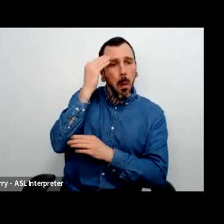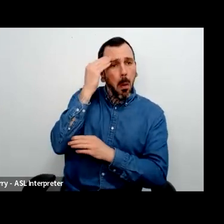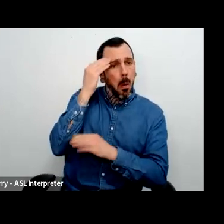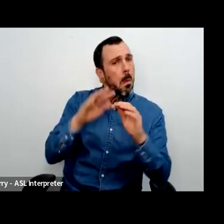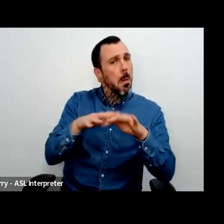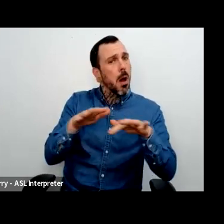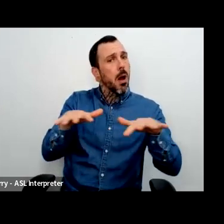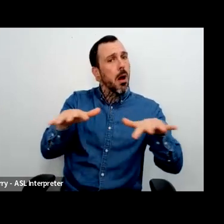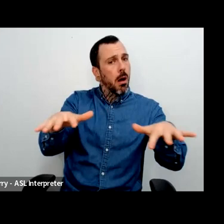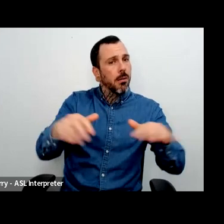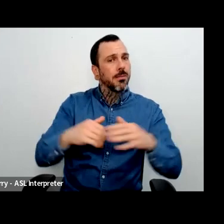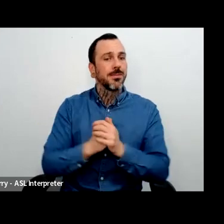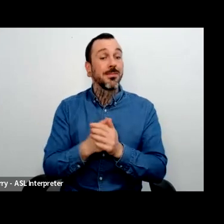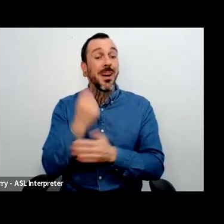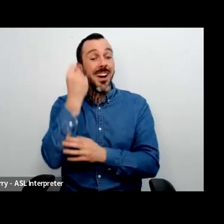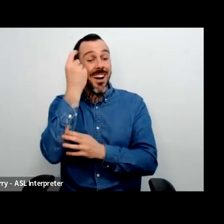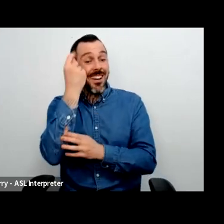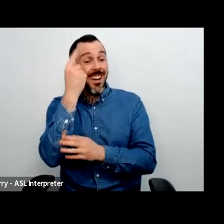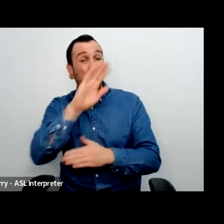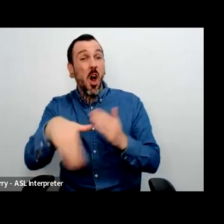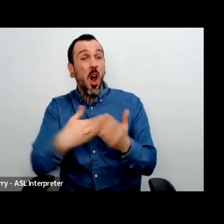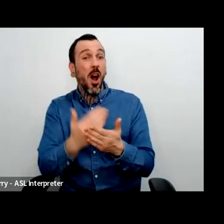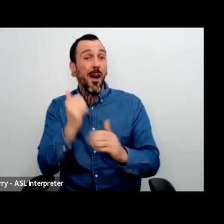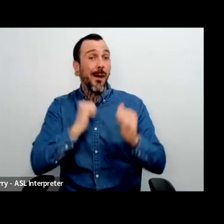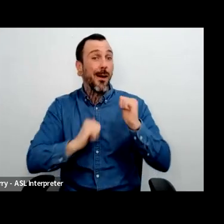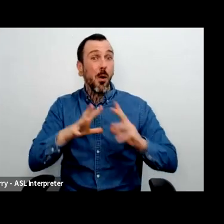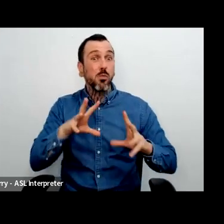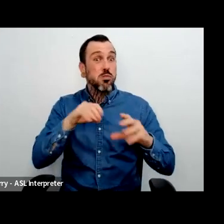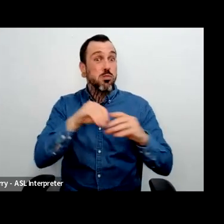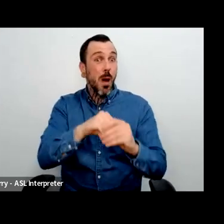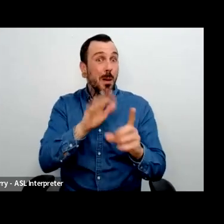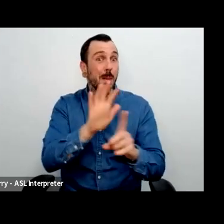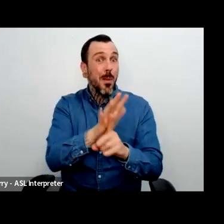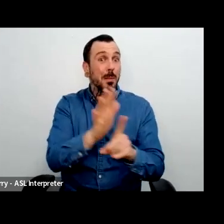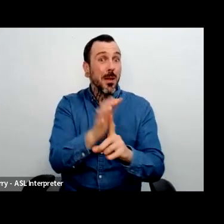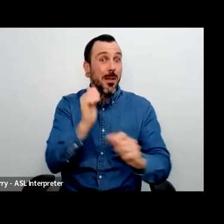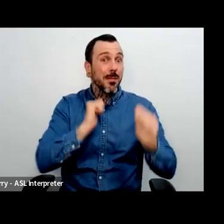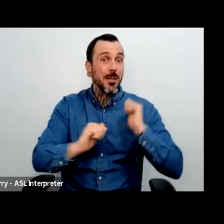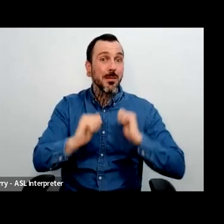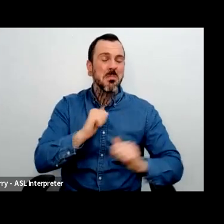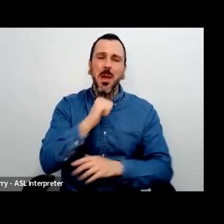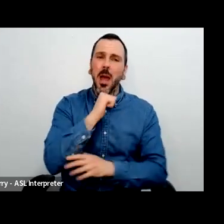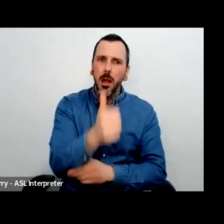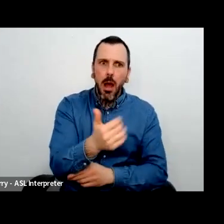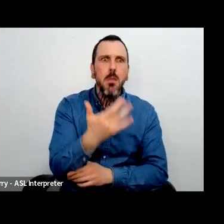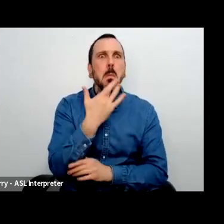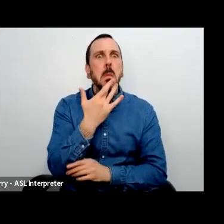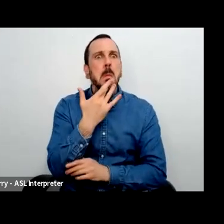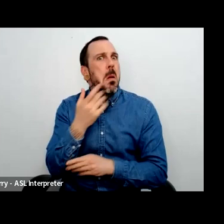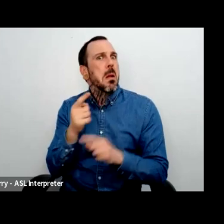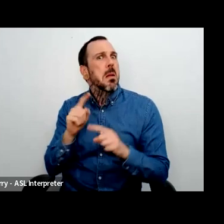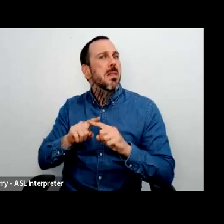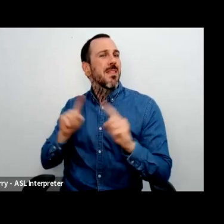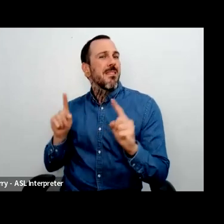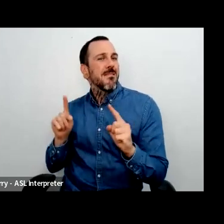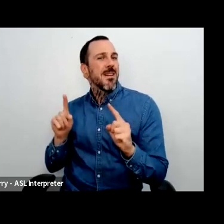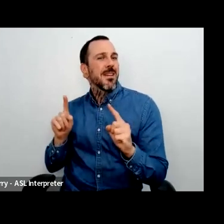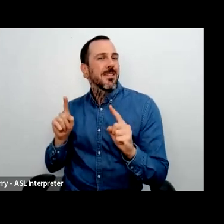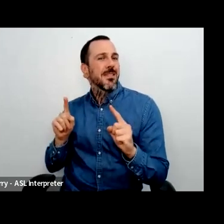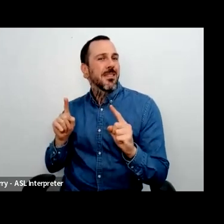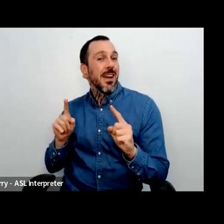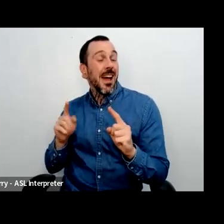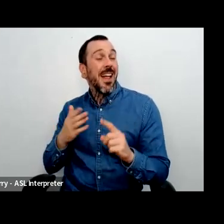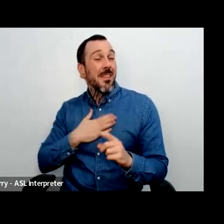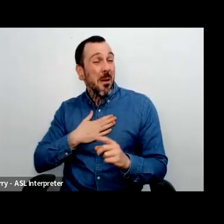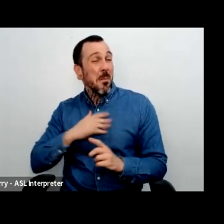to do. And this is where I come back to what is theater? Theater for certain artists isn't about a